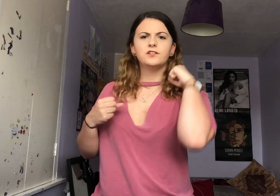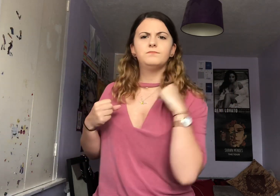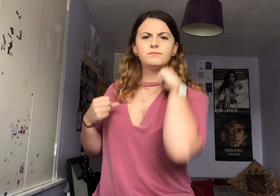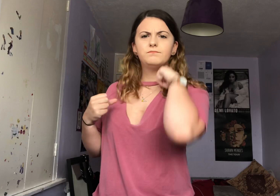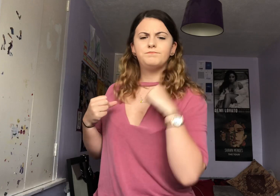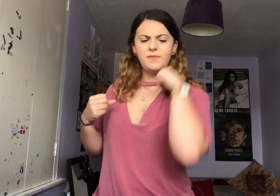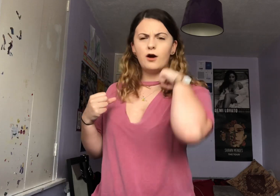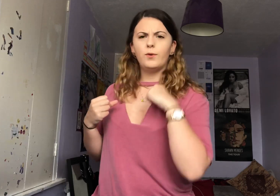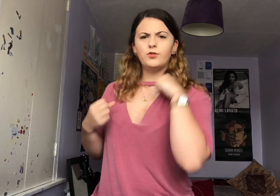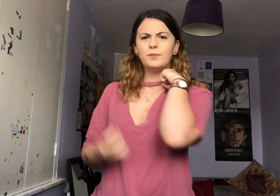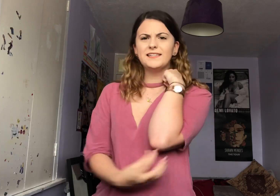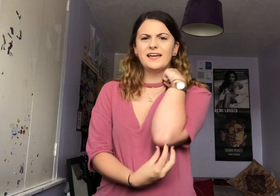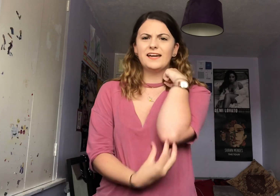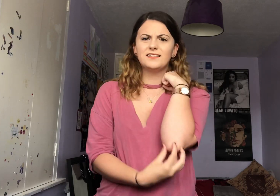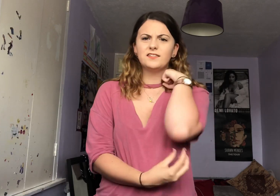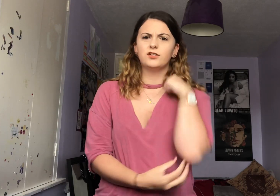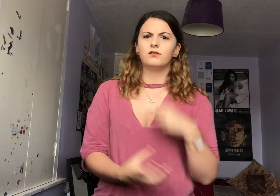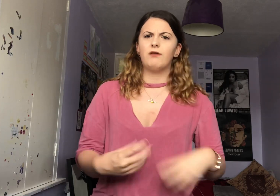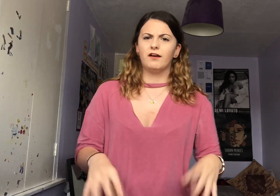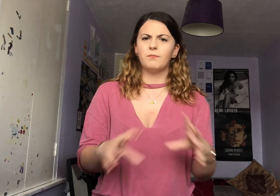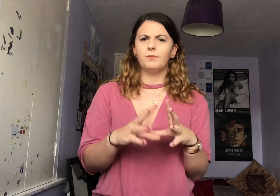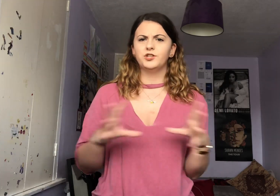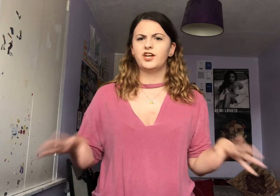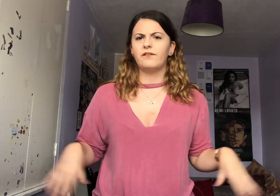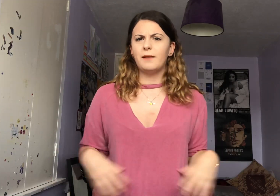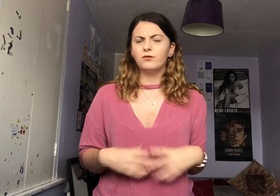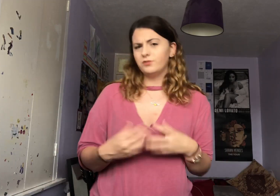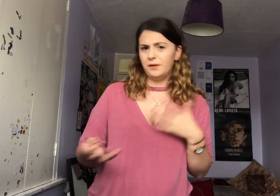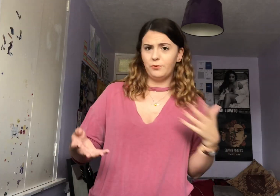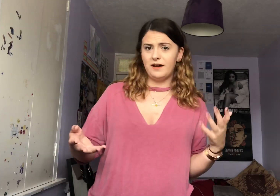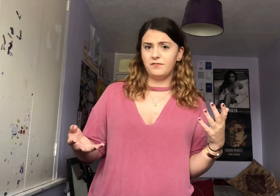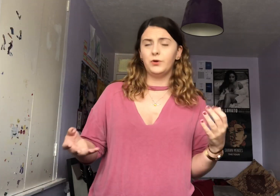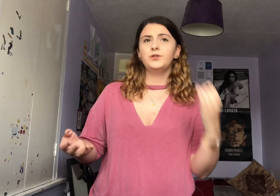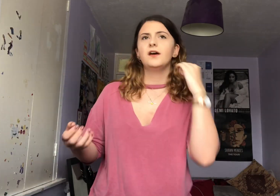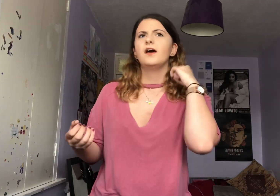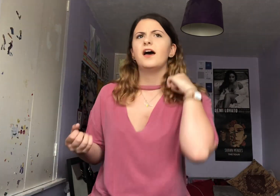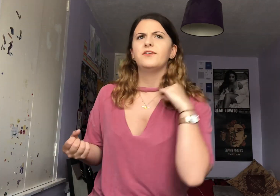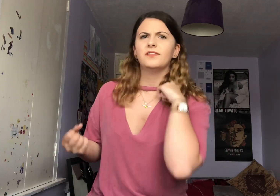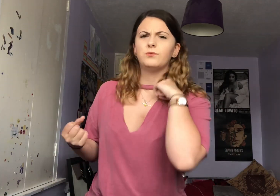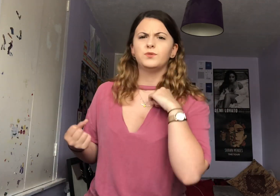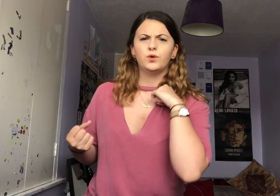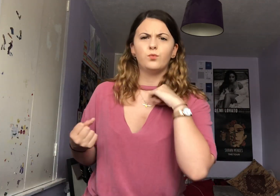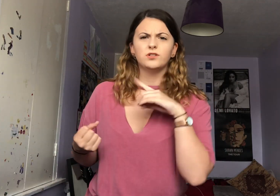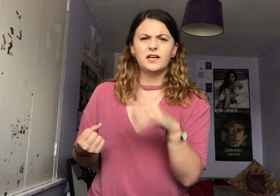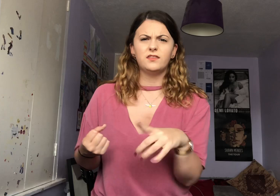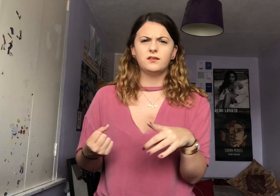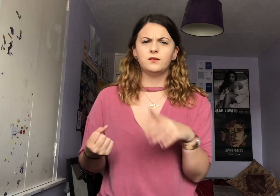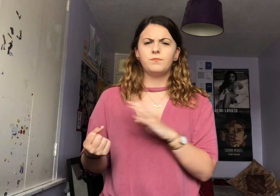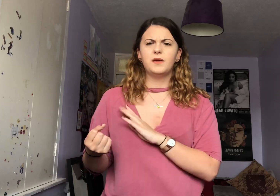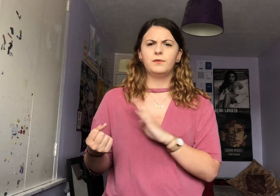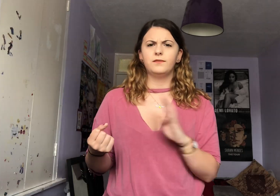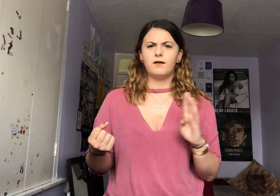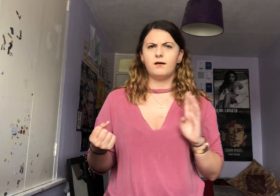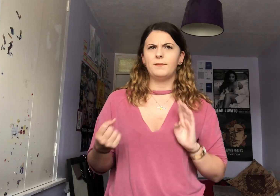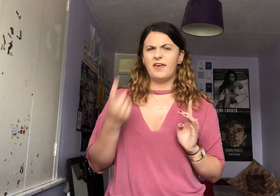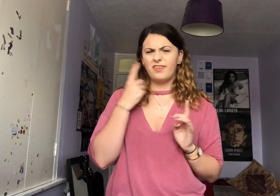to elbow the biscuits to crack them up and share them out, so people had food. I think that was what it was, like the people in the army, I